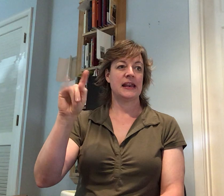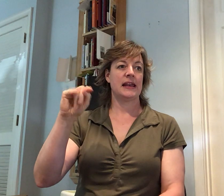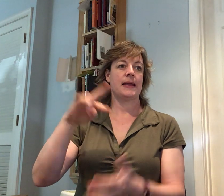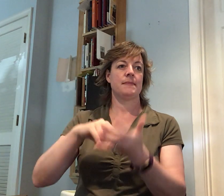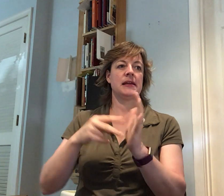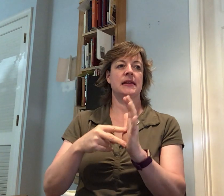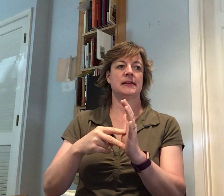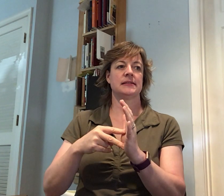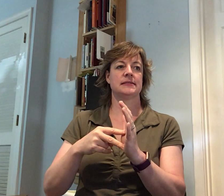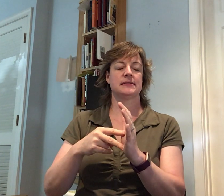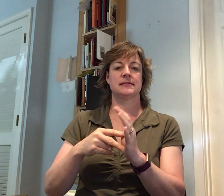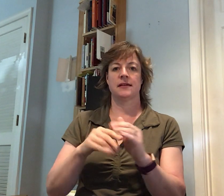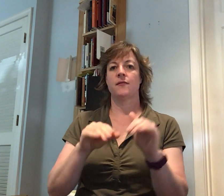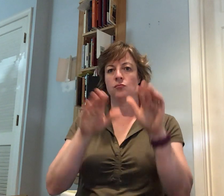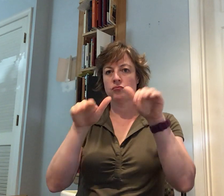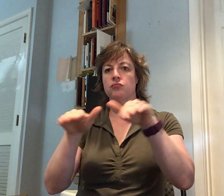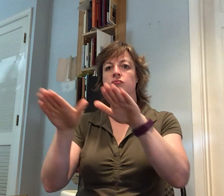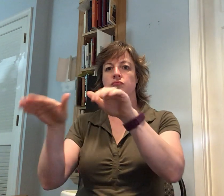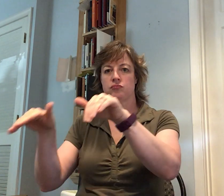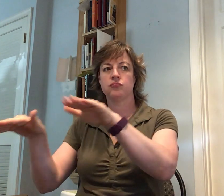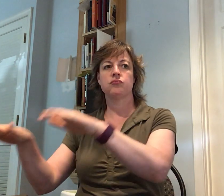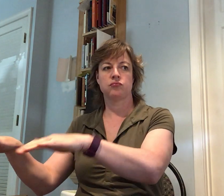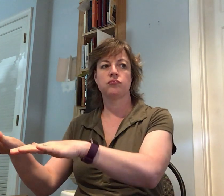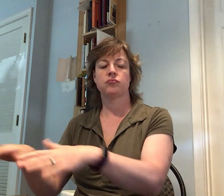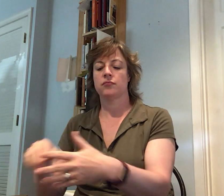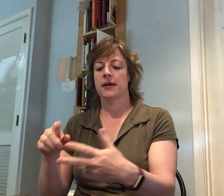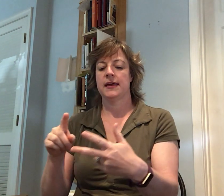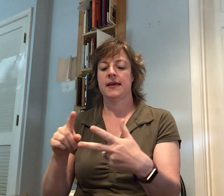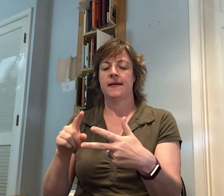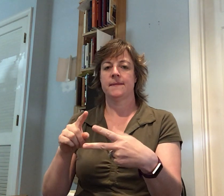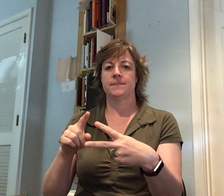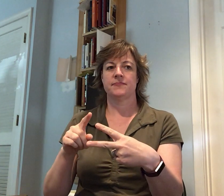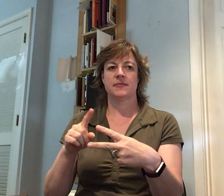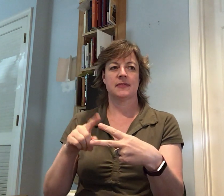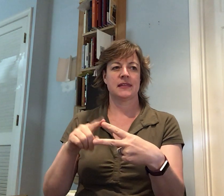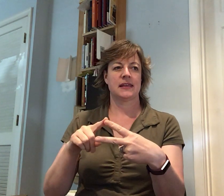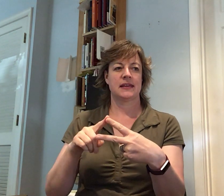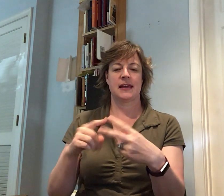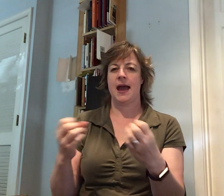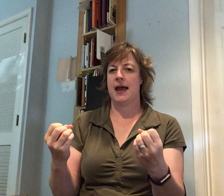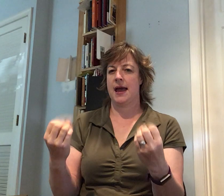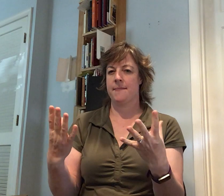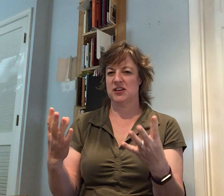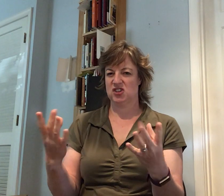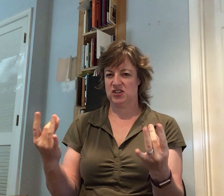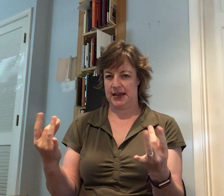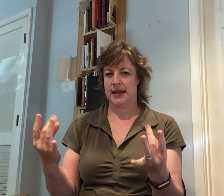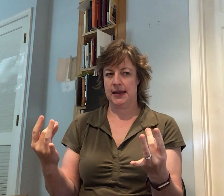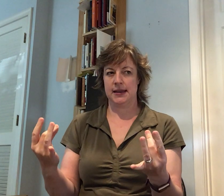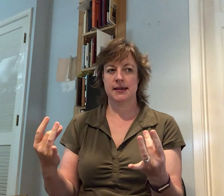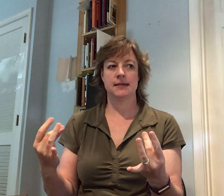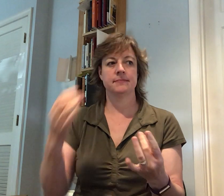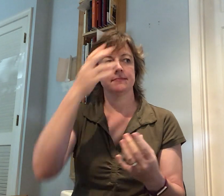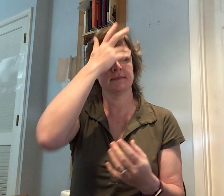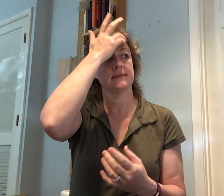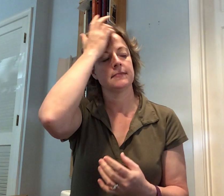is. They are opposites of one another. Basaltic lava has a high